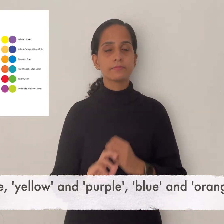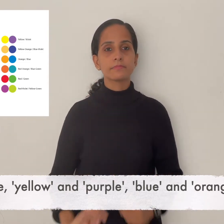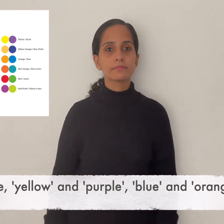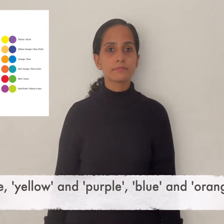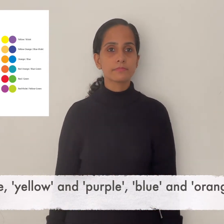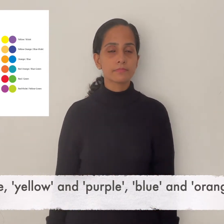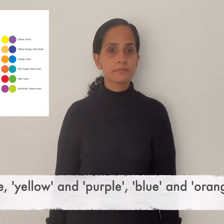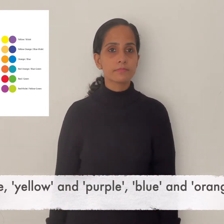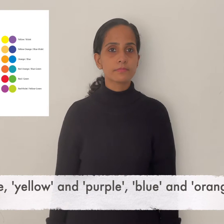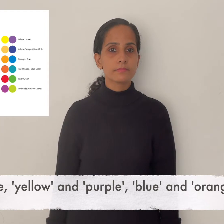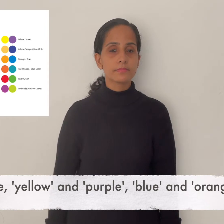blue and